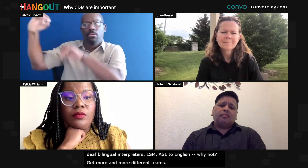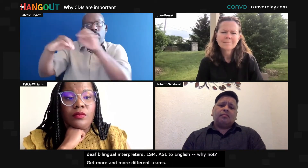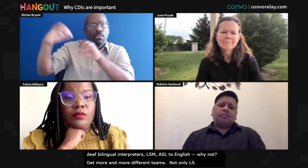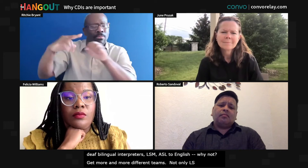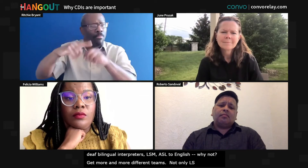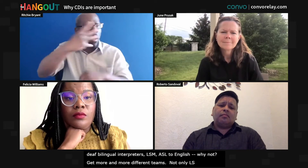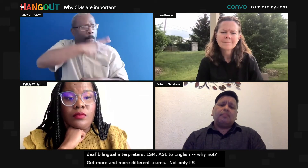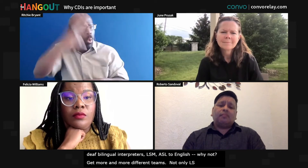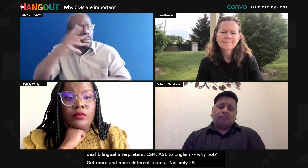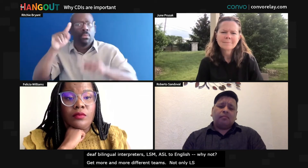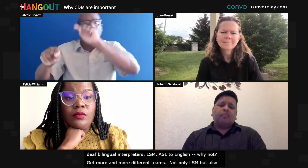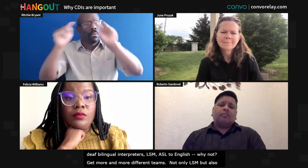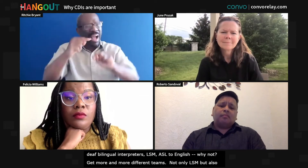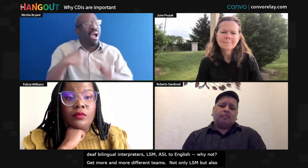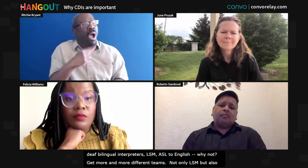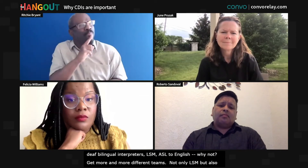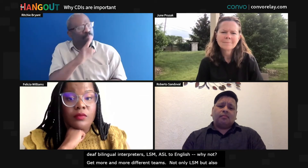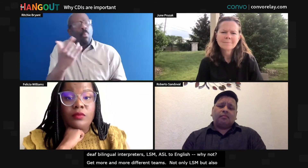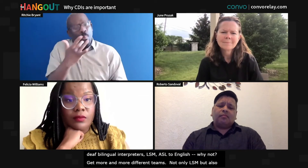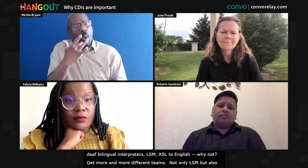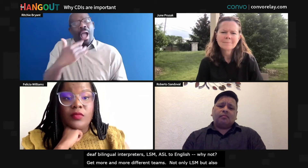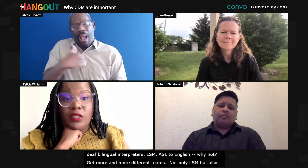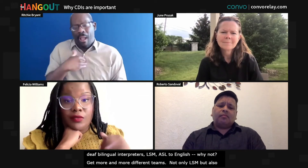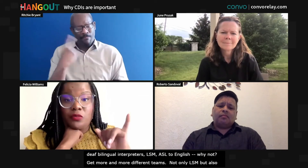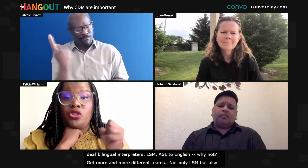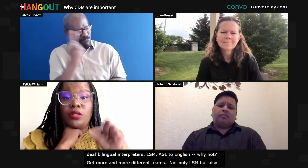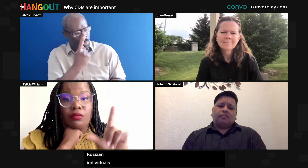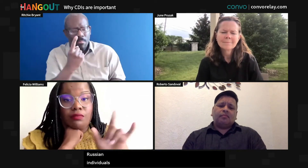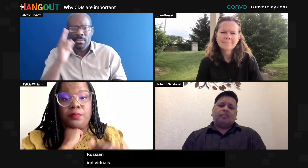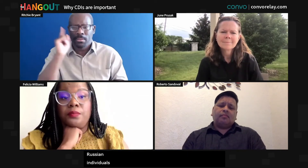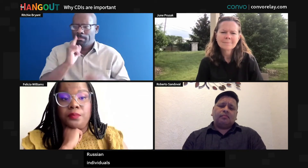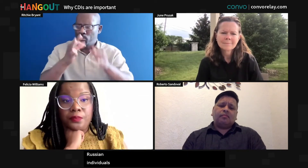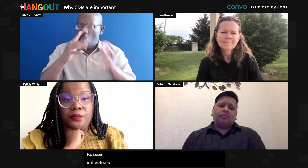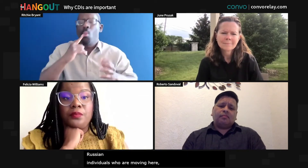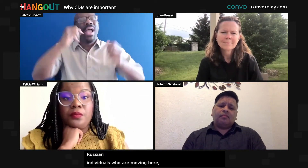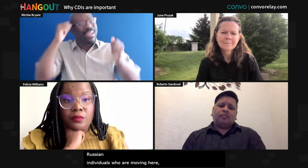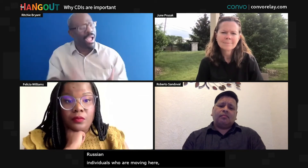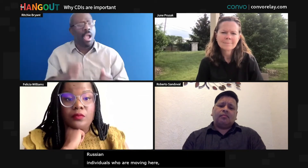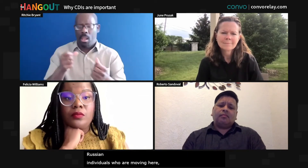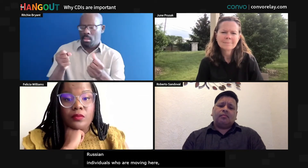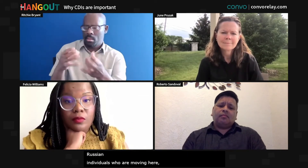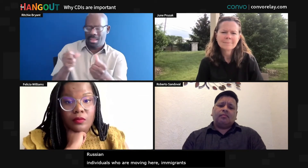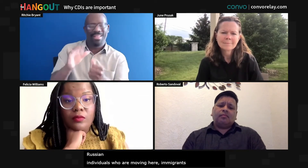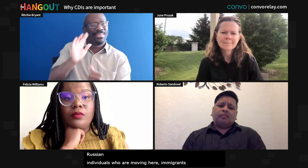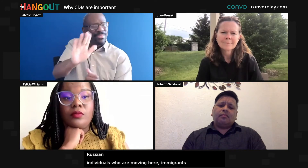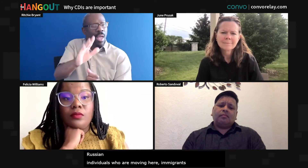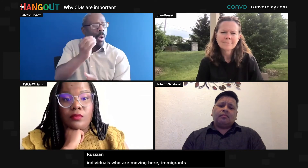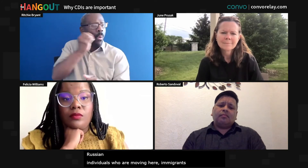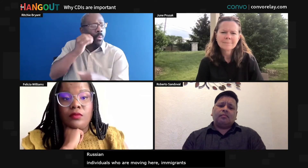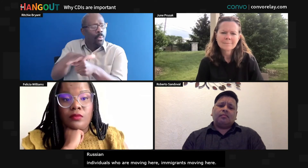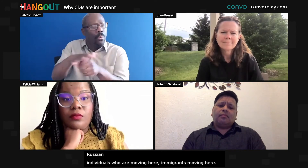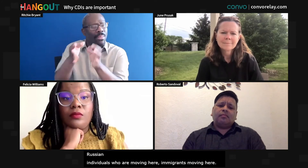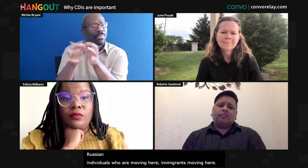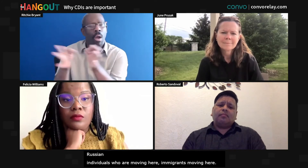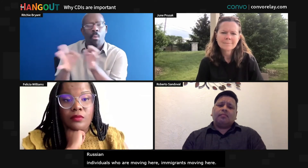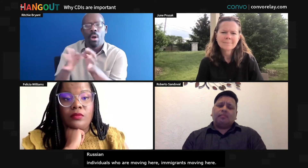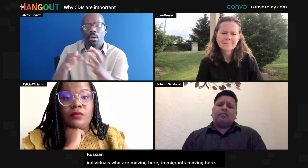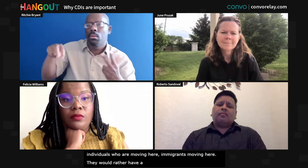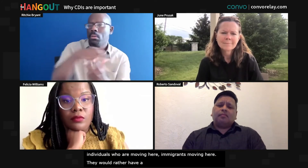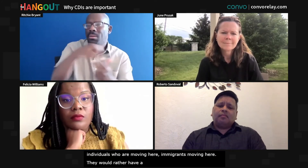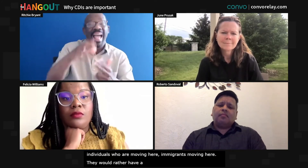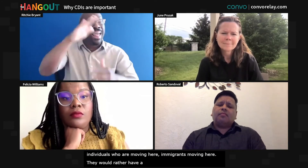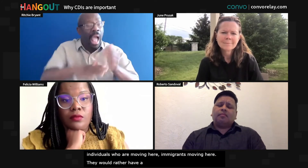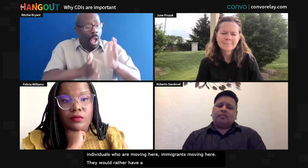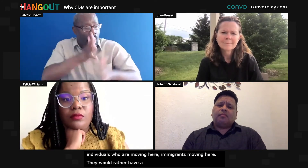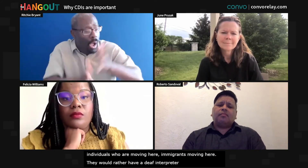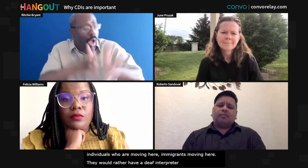also Russian individuals who are moving here, immigrants who are moving here. They would rather have somebody, a deaf interpreter, who can sign their home